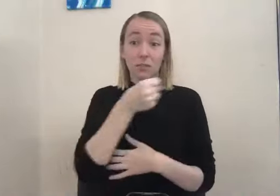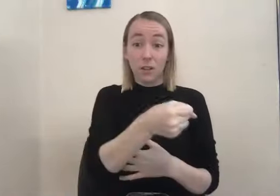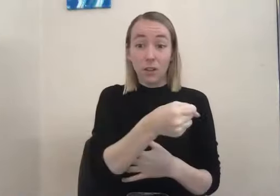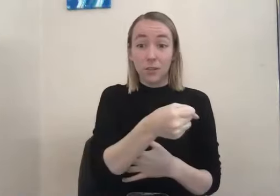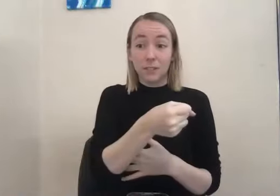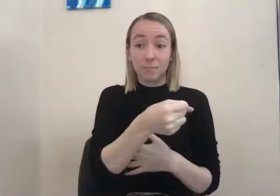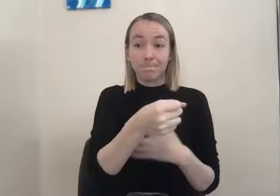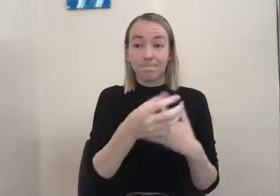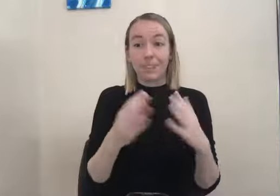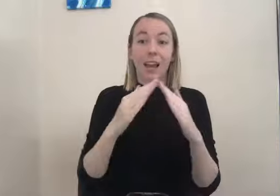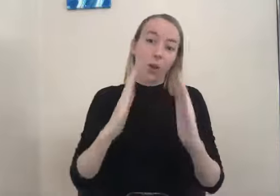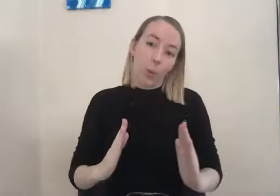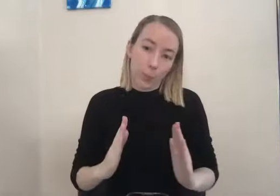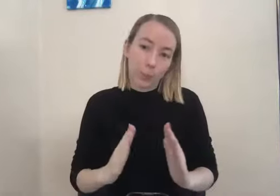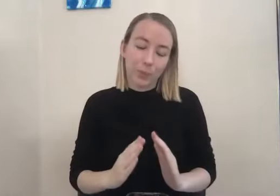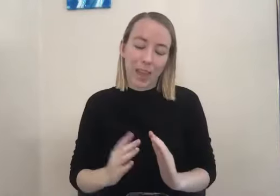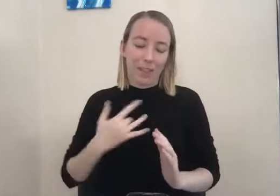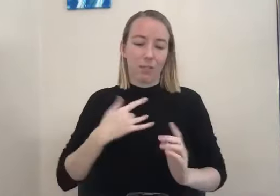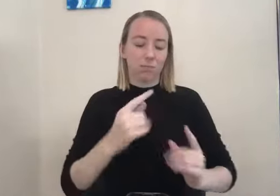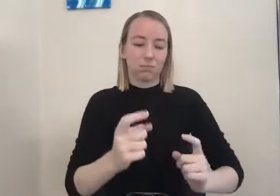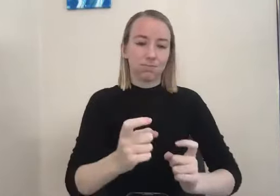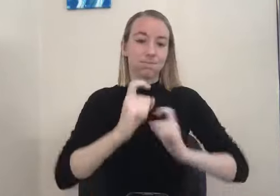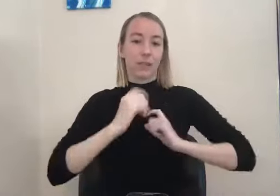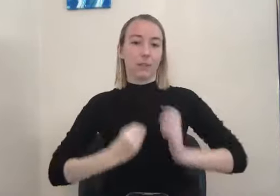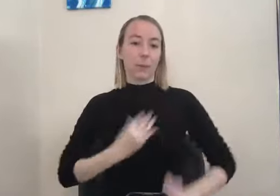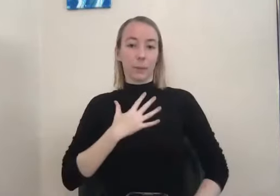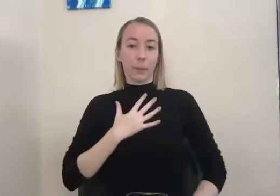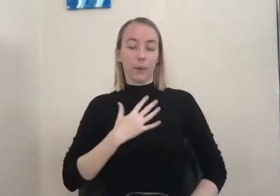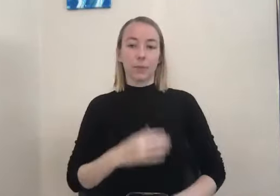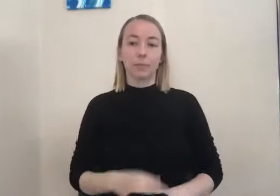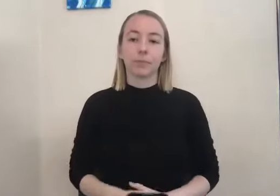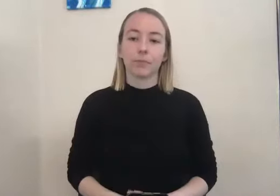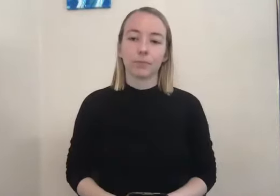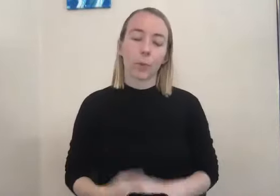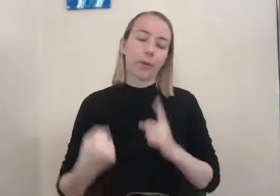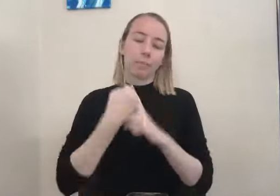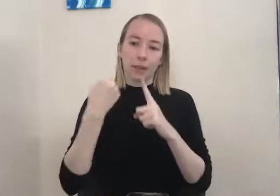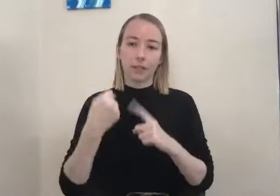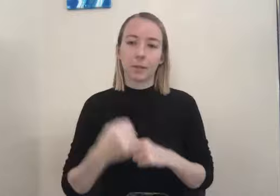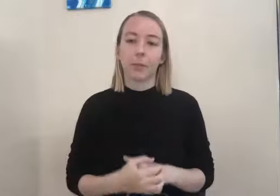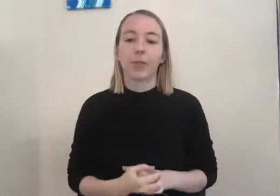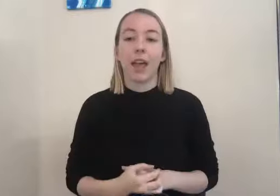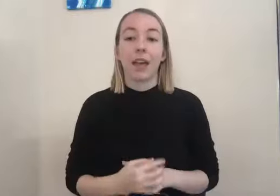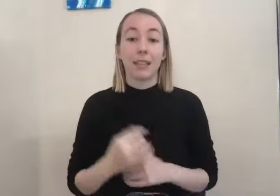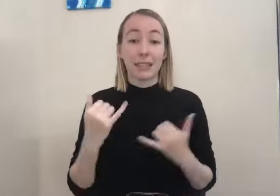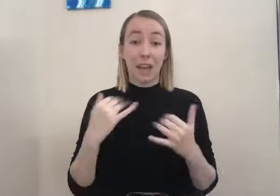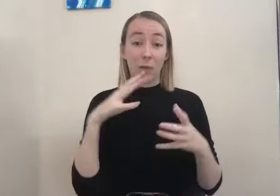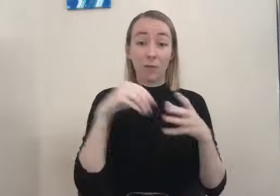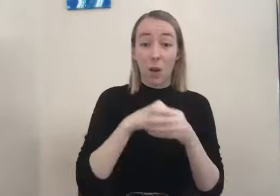I will just start off by saying that I wasn't brought up in a home with alcohol. My father didn't drink because his father was